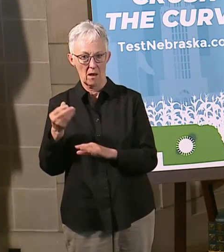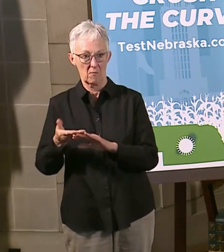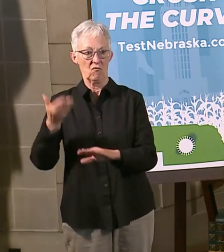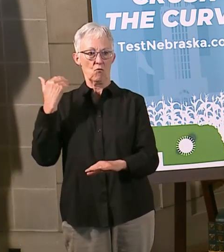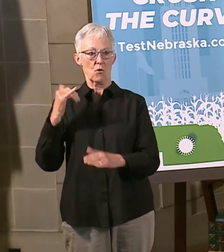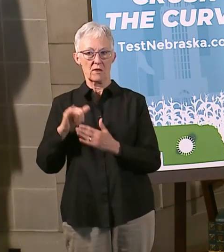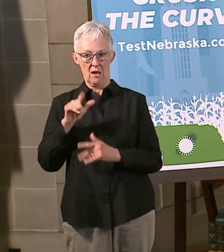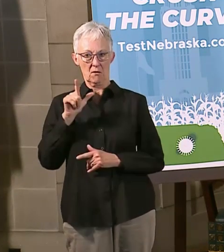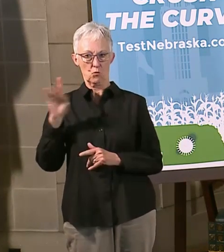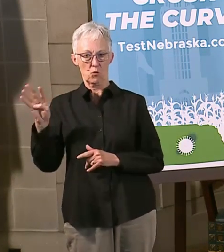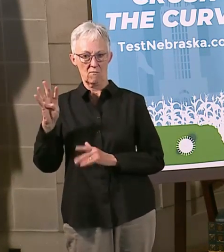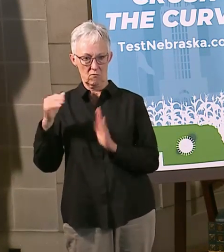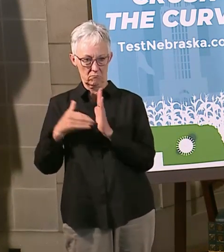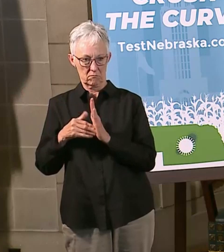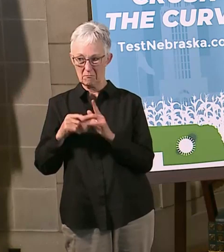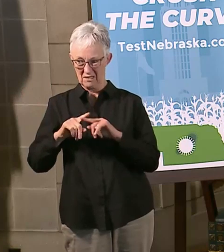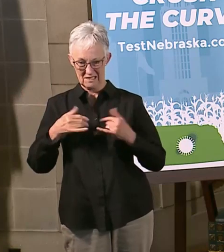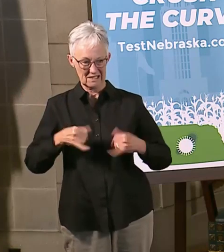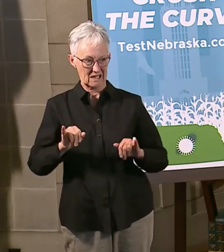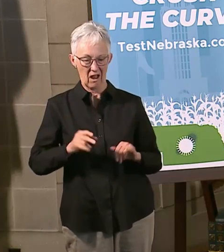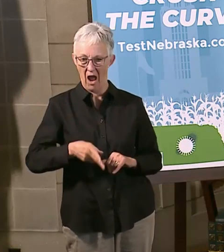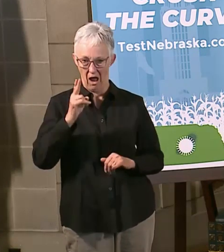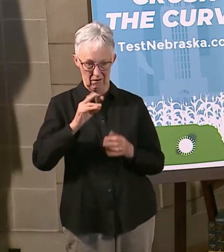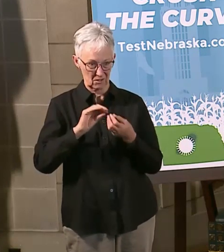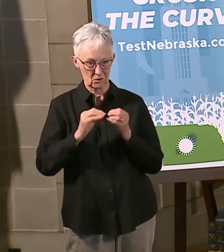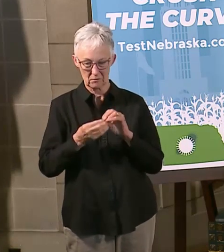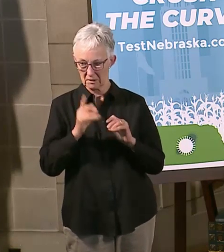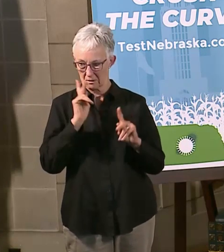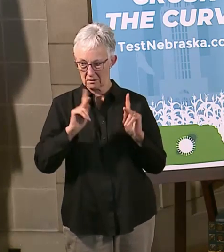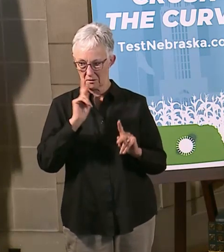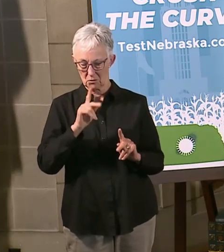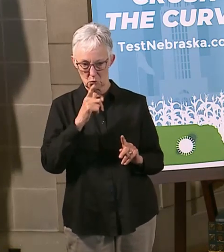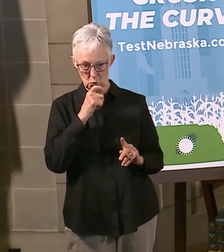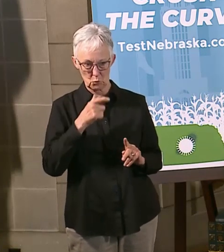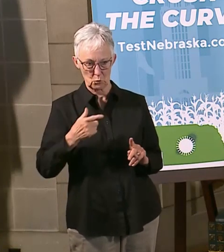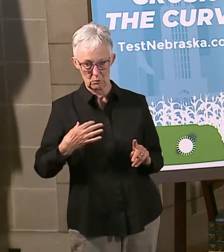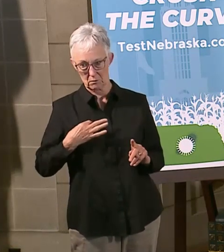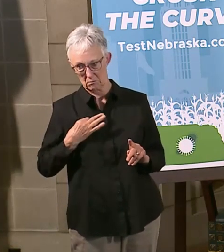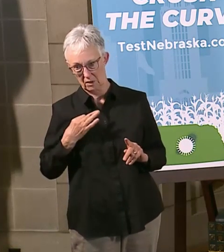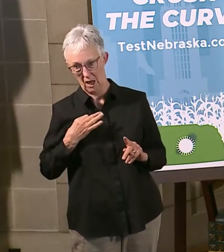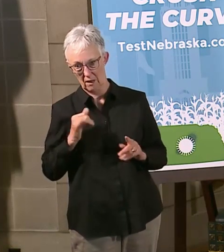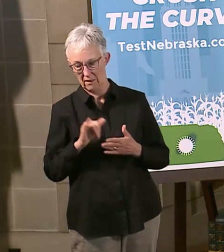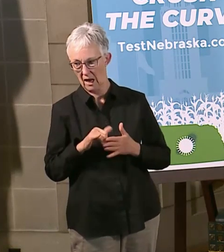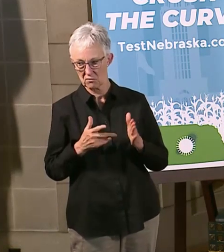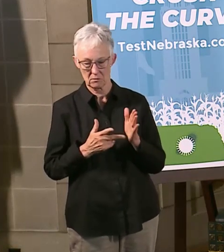24,000. But still very very high would be. If you're talking about like the 12,000 we had this week, that'd still be